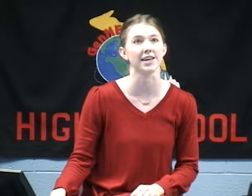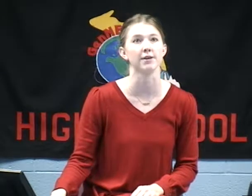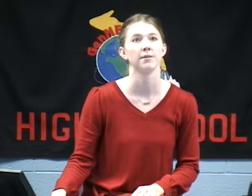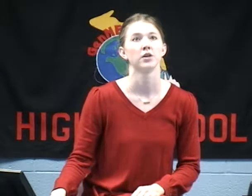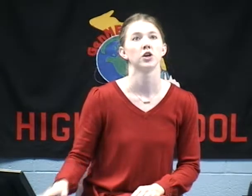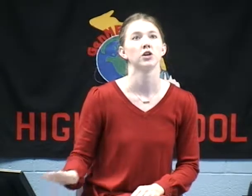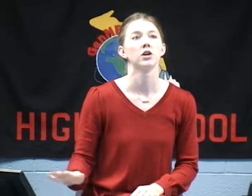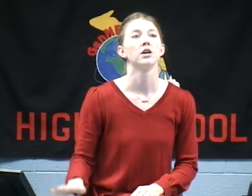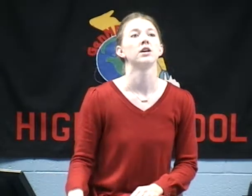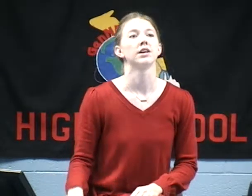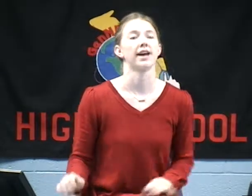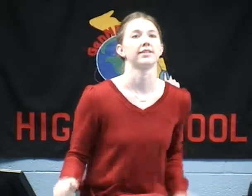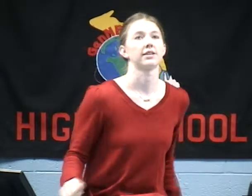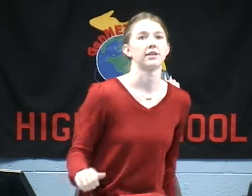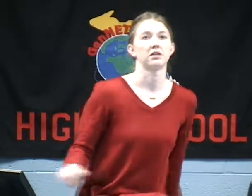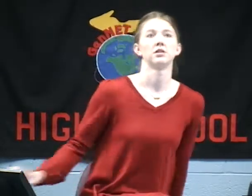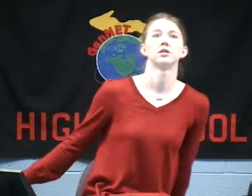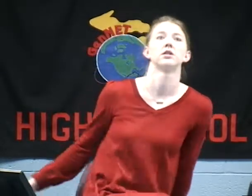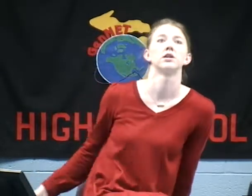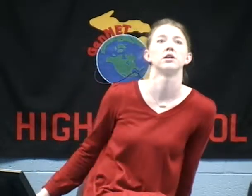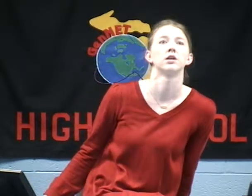crazy. Yes.